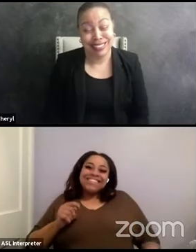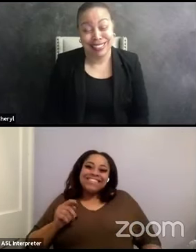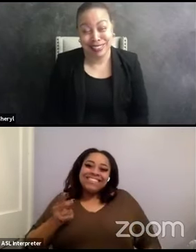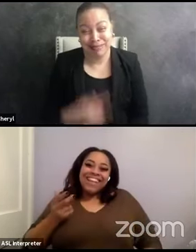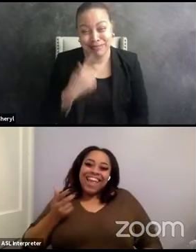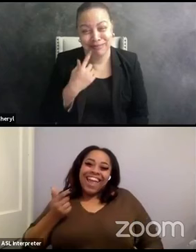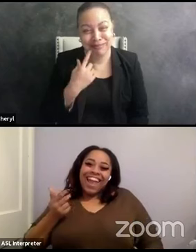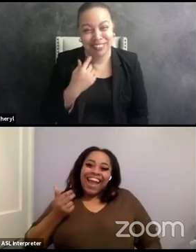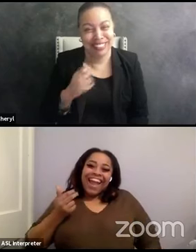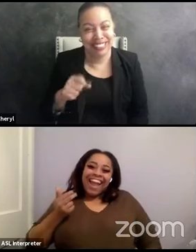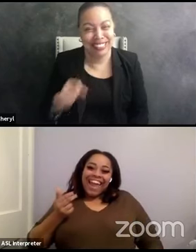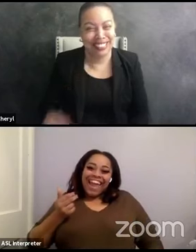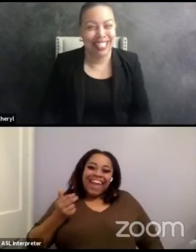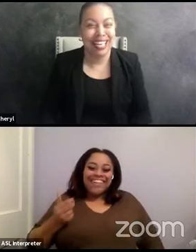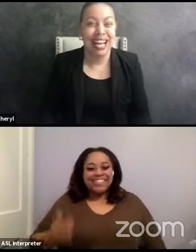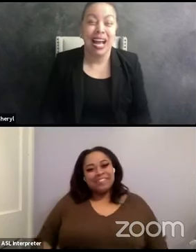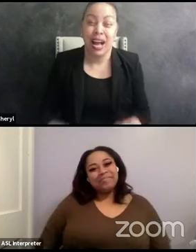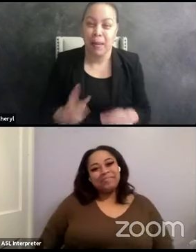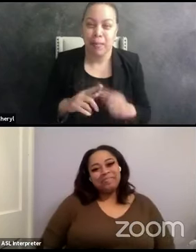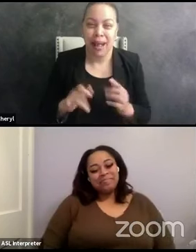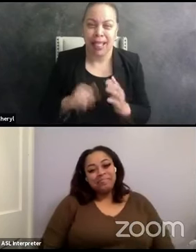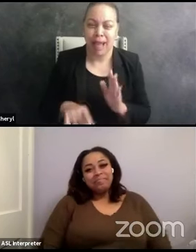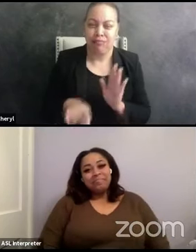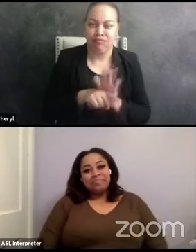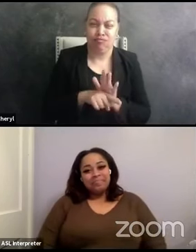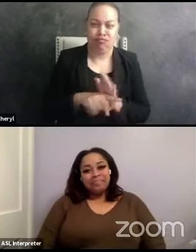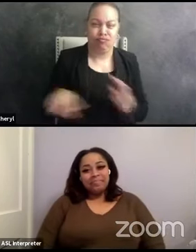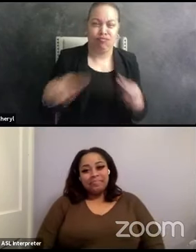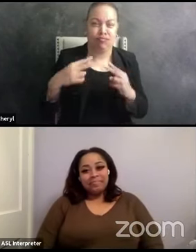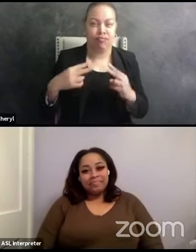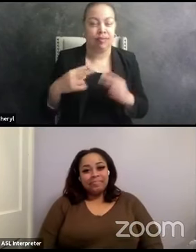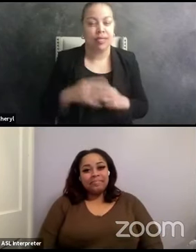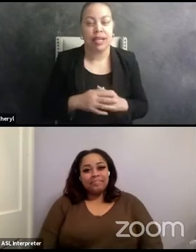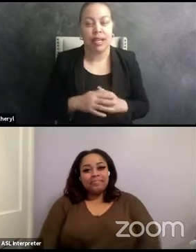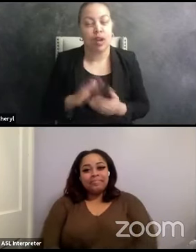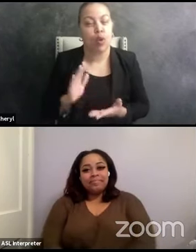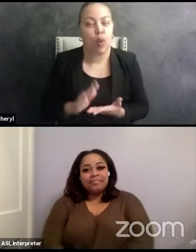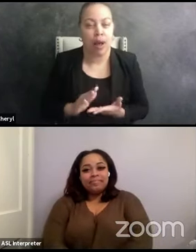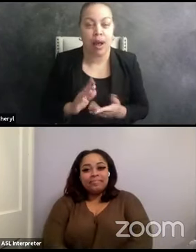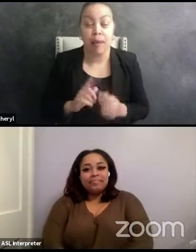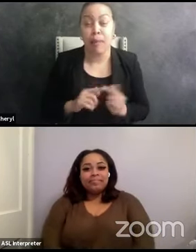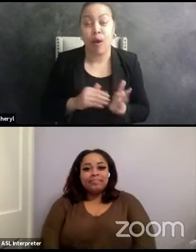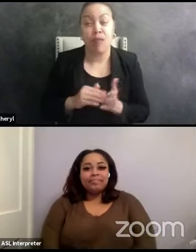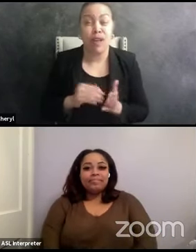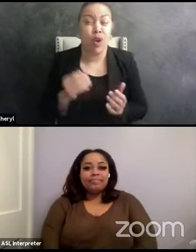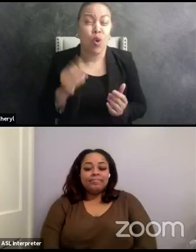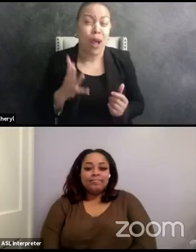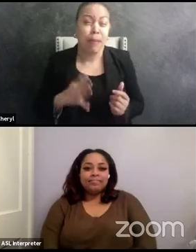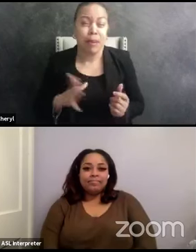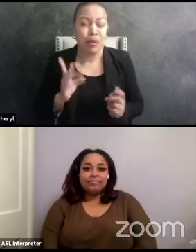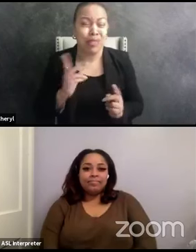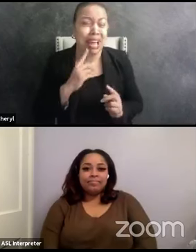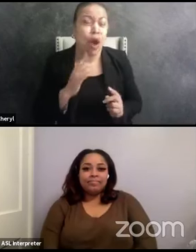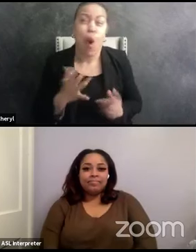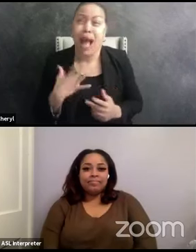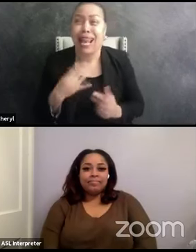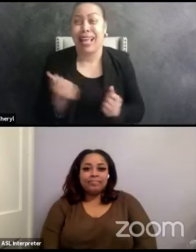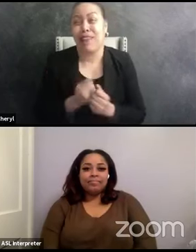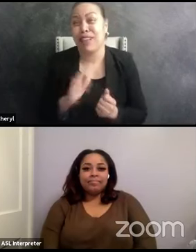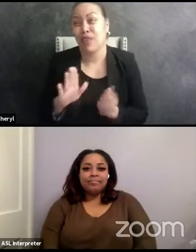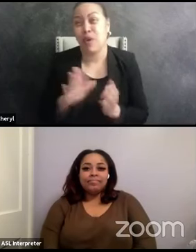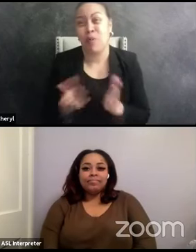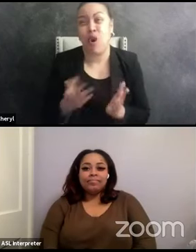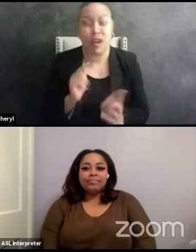you it. but the backlash didn't show up. And then, you could always tell, like, when a white dude's like, "Oh, I loved everything about this book, but that Bernie